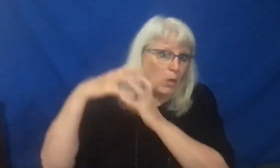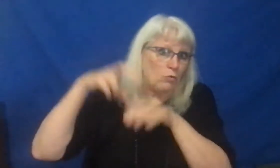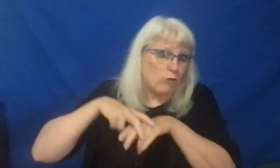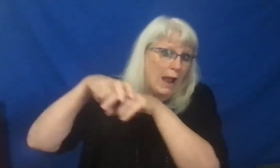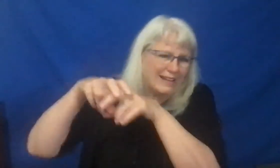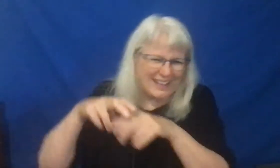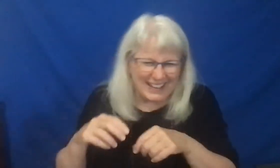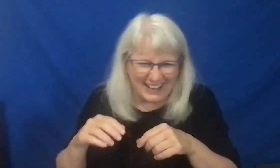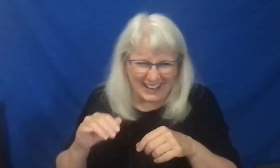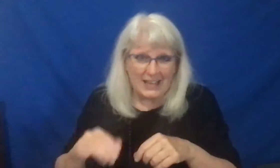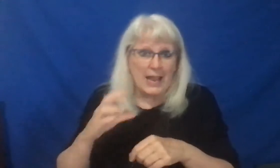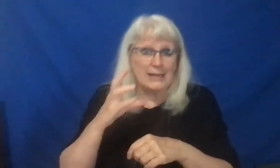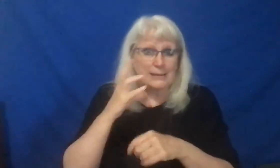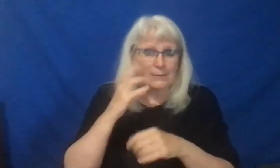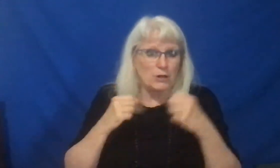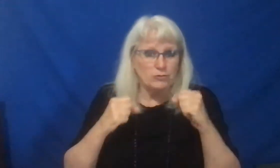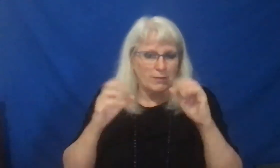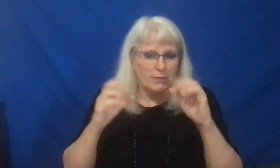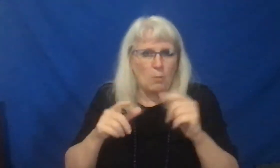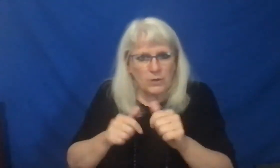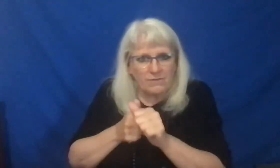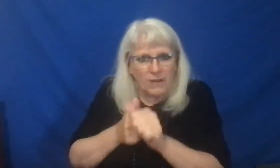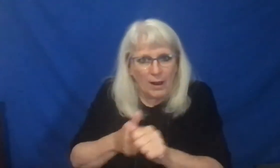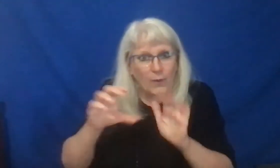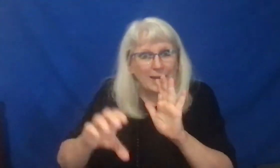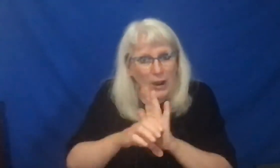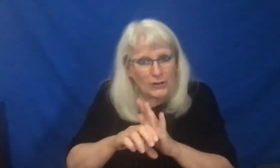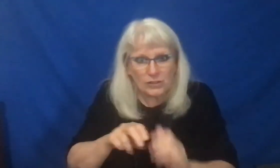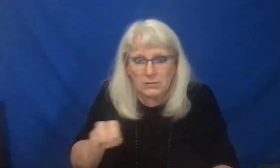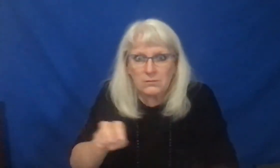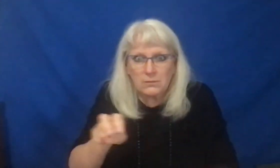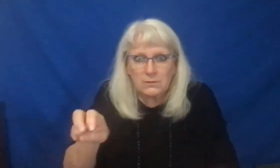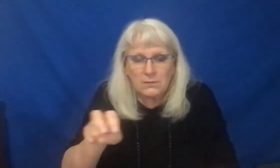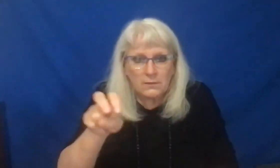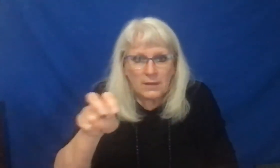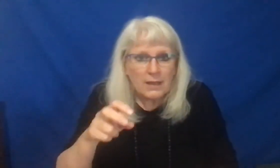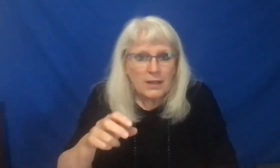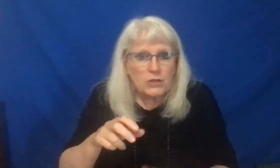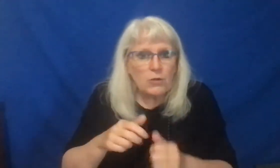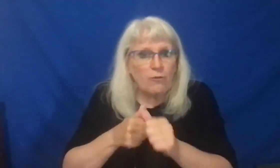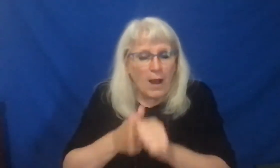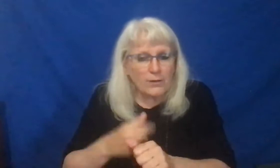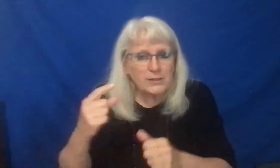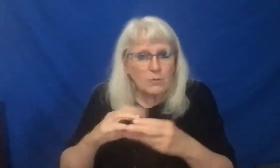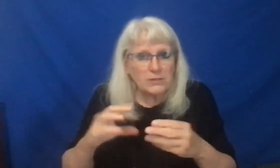hope. So you follow a character, you follow someone's story through the pamphlet of who you identify with the most, as a way